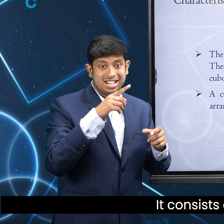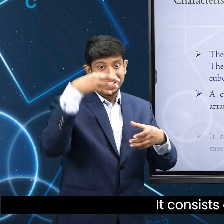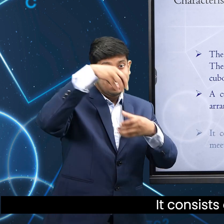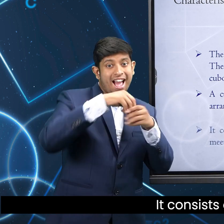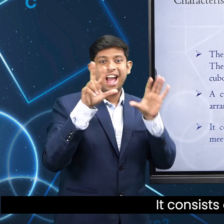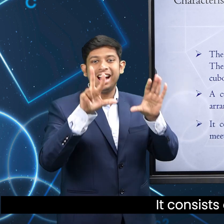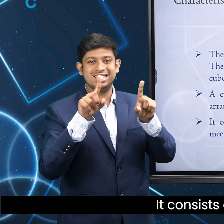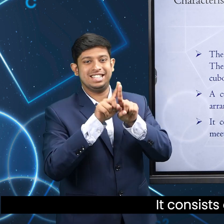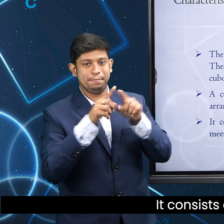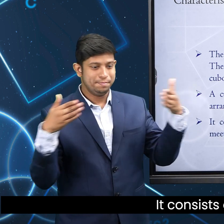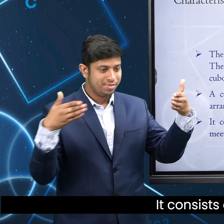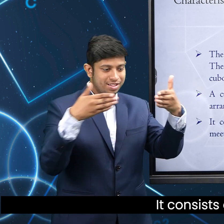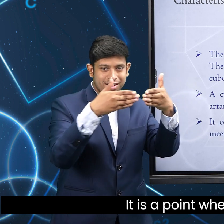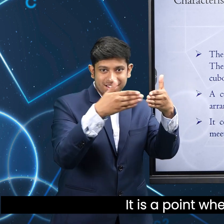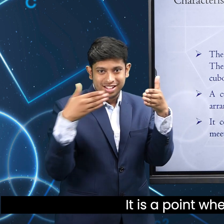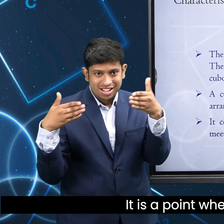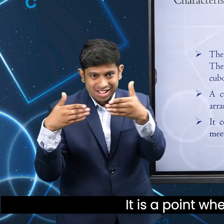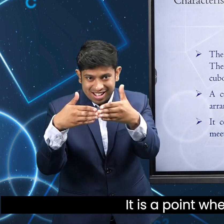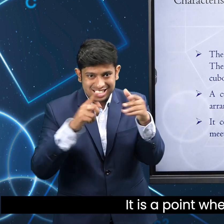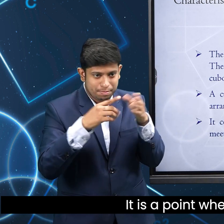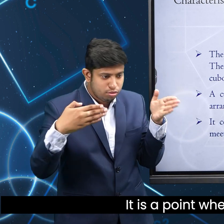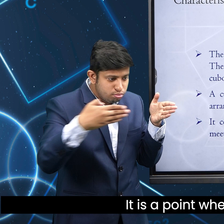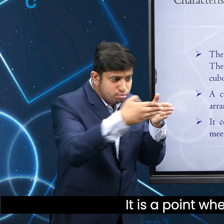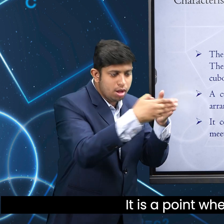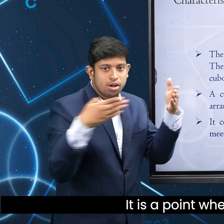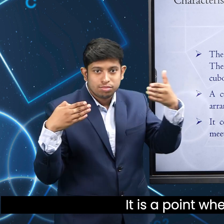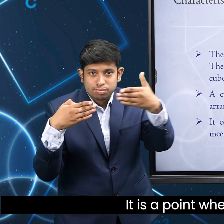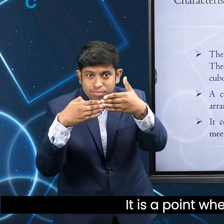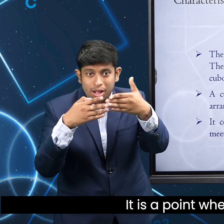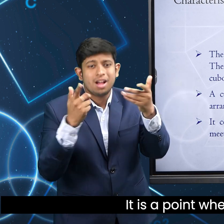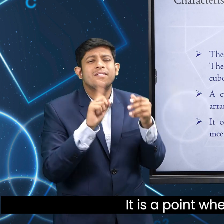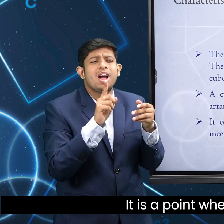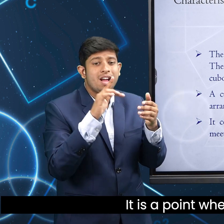consists of 8 vertices. It is a point where 3 line edges meet.